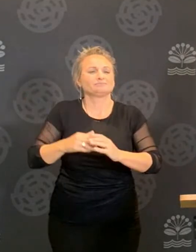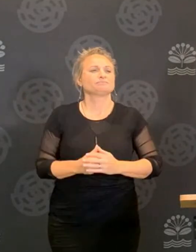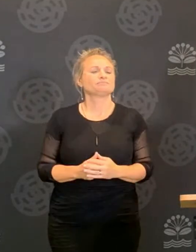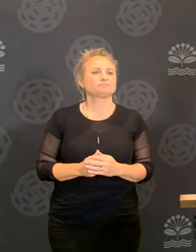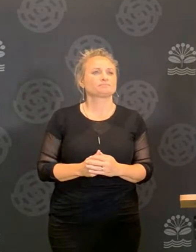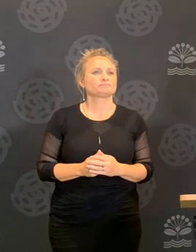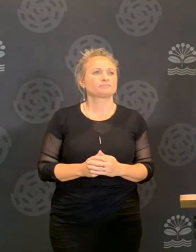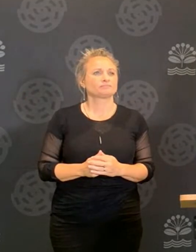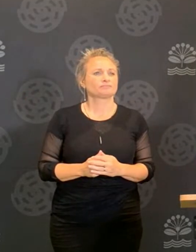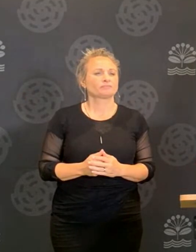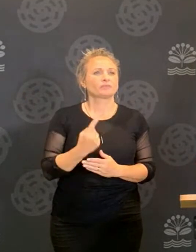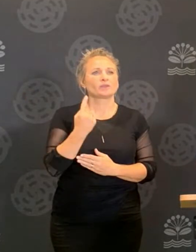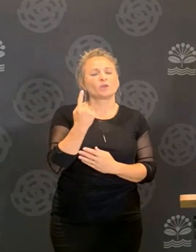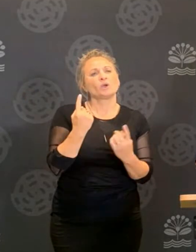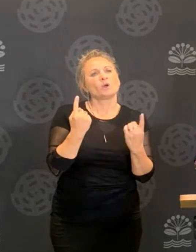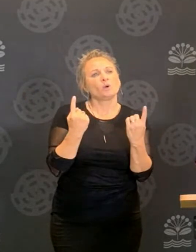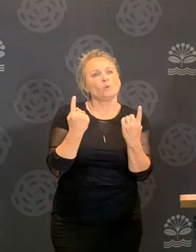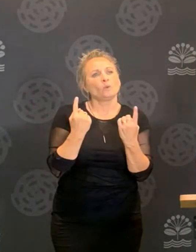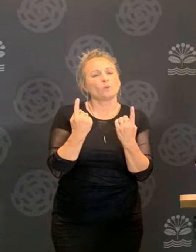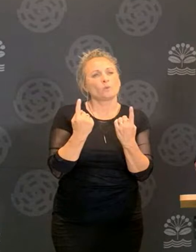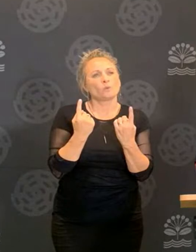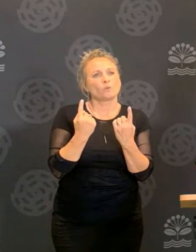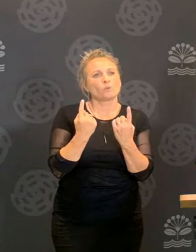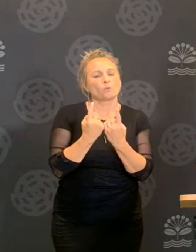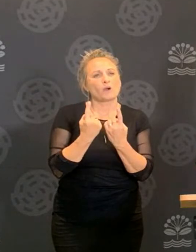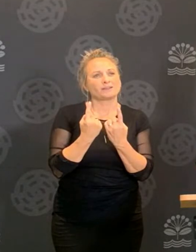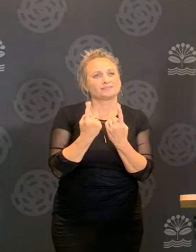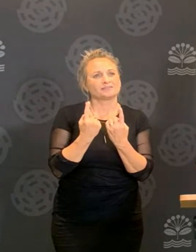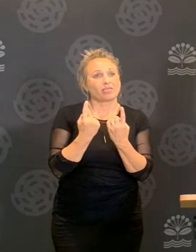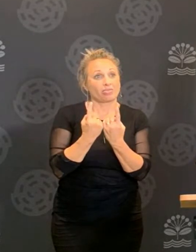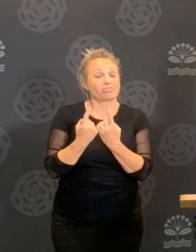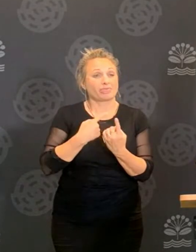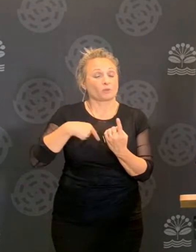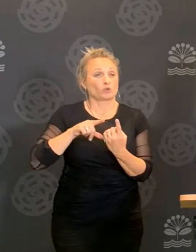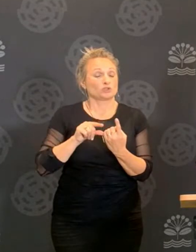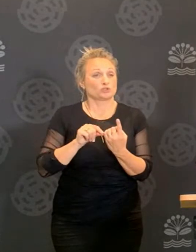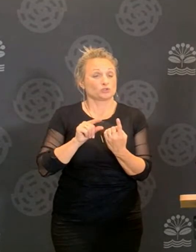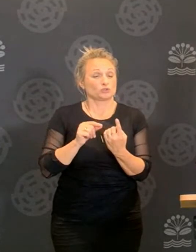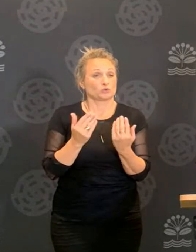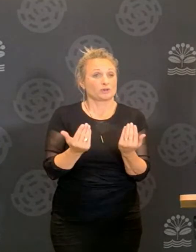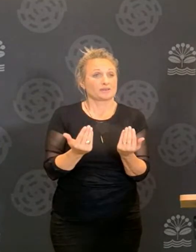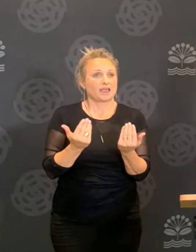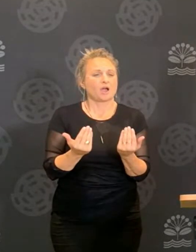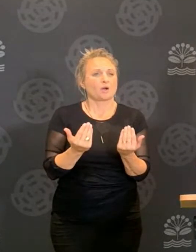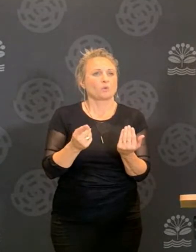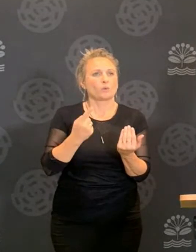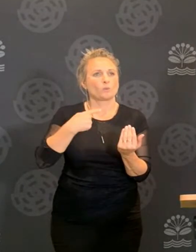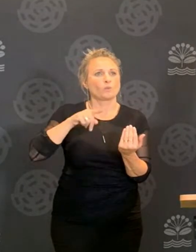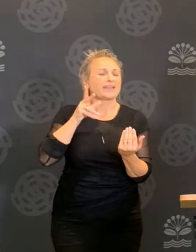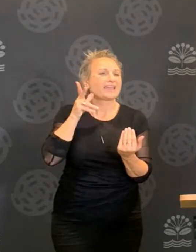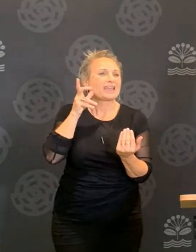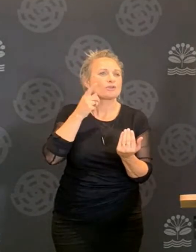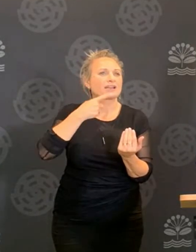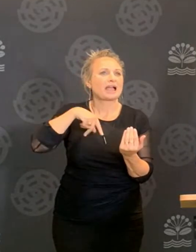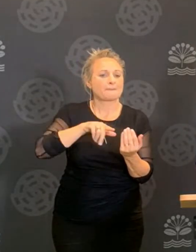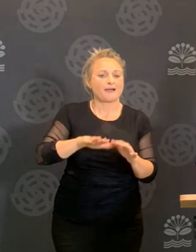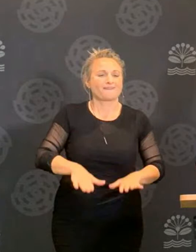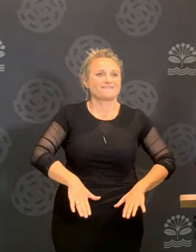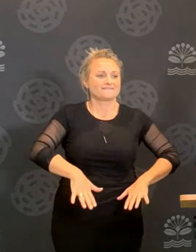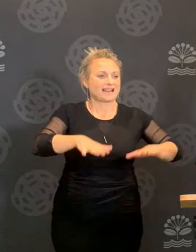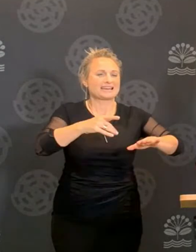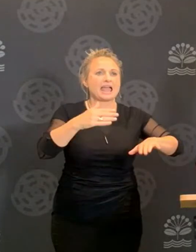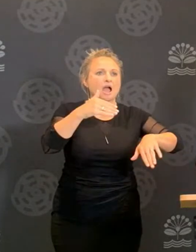One of the things that we're doing now in terms of getting more information about the extent of the flood impacts on our land